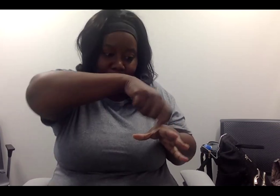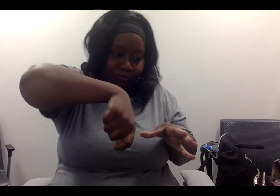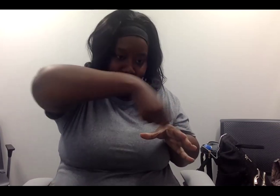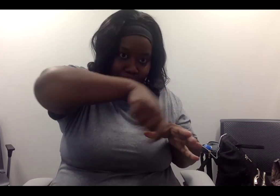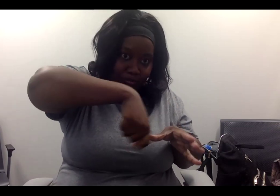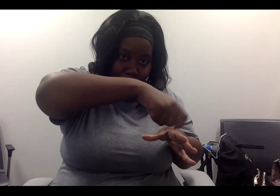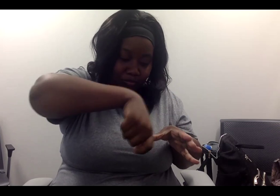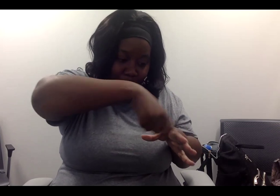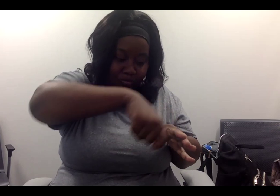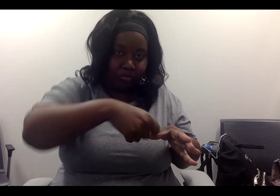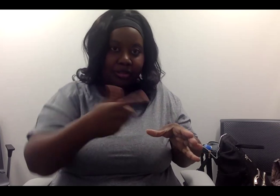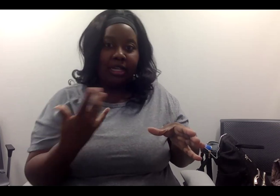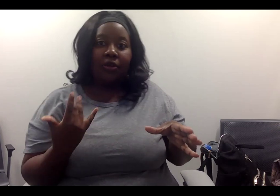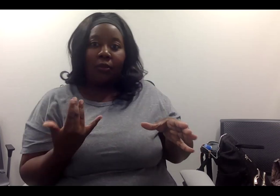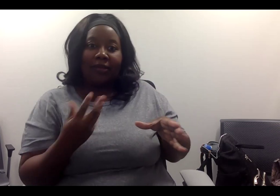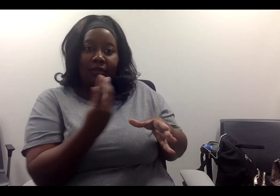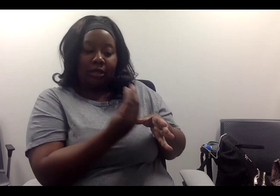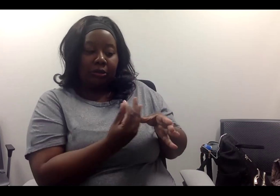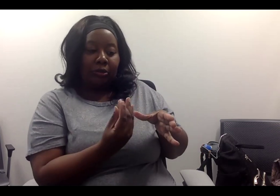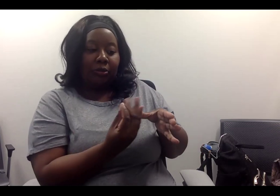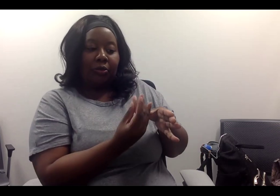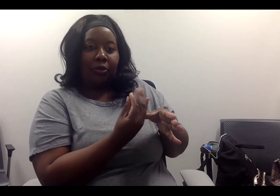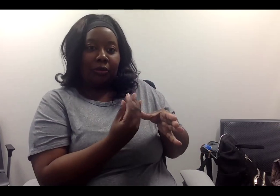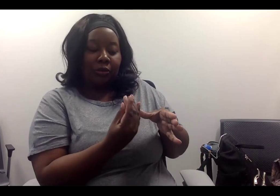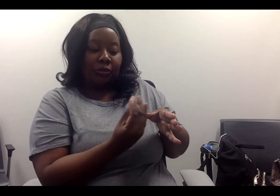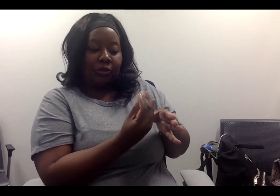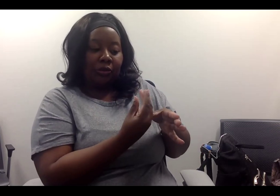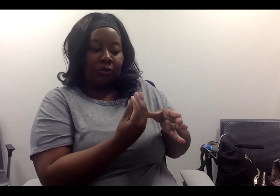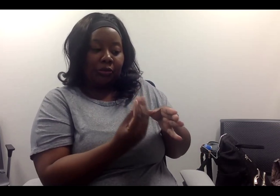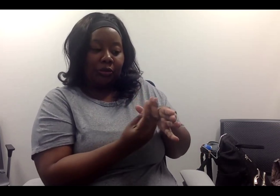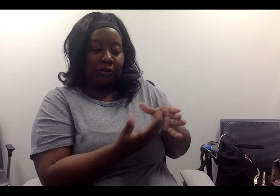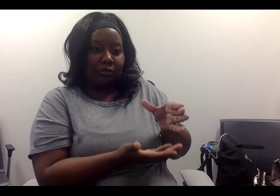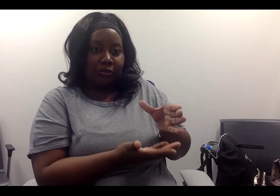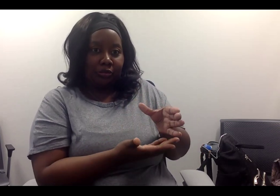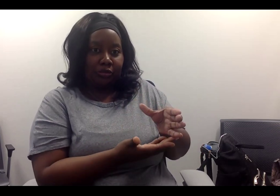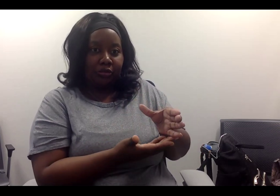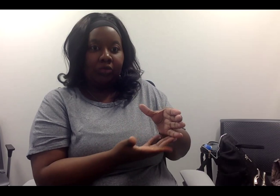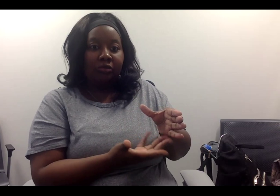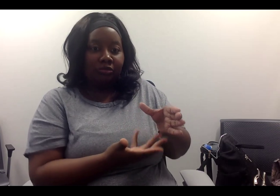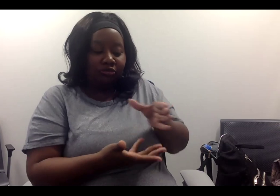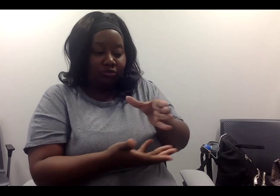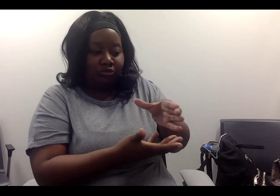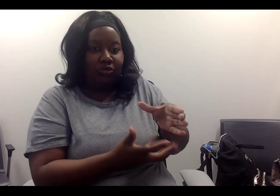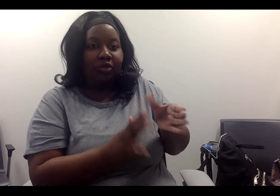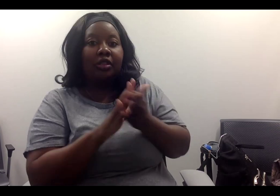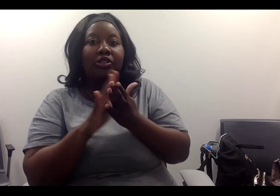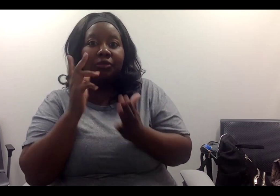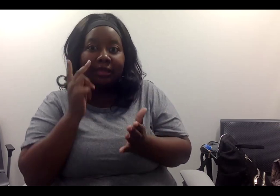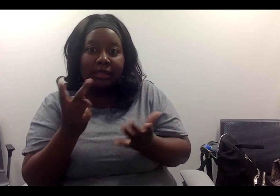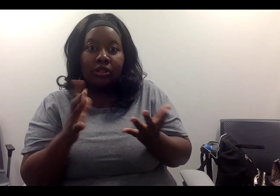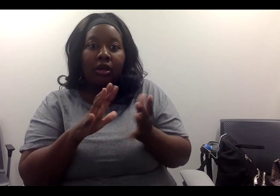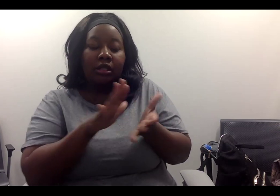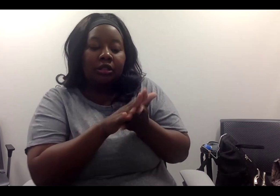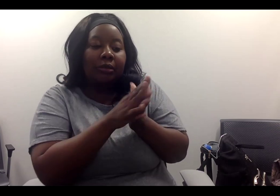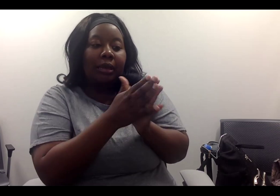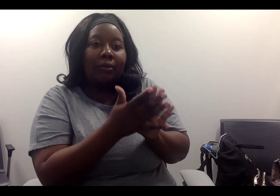in and wait for this to start to simmer. And when it does, as with all roux based sauces, you will see this start to thicken up. And